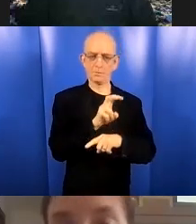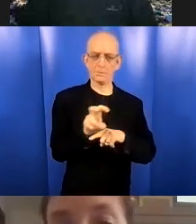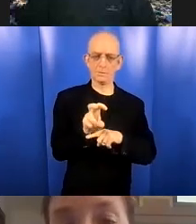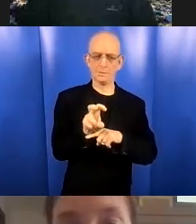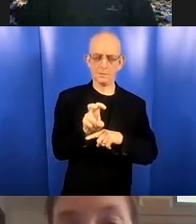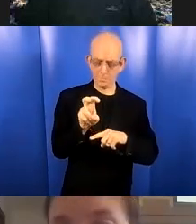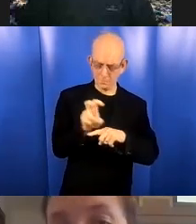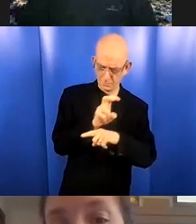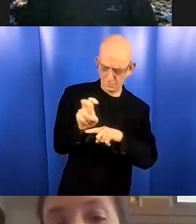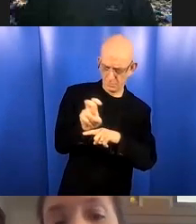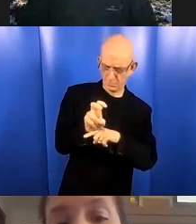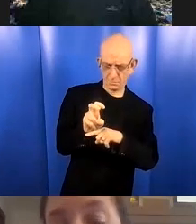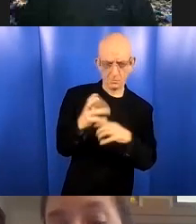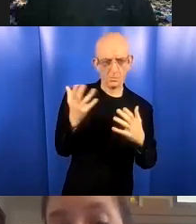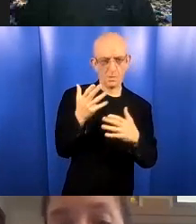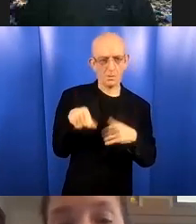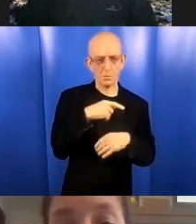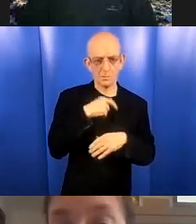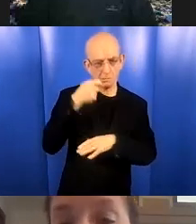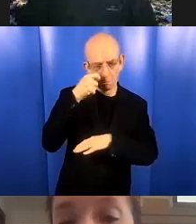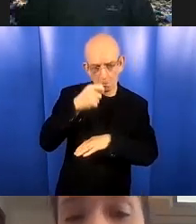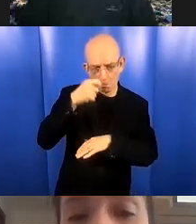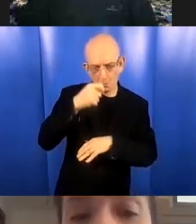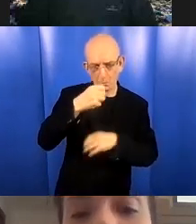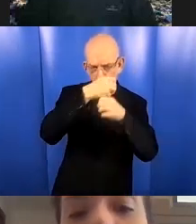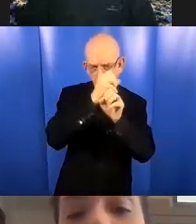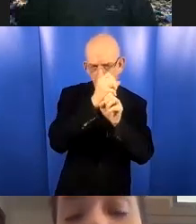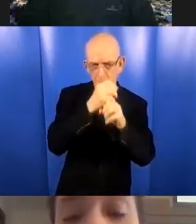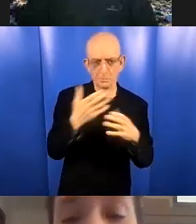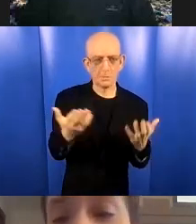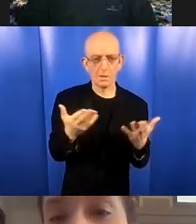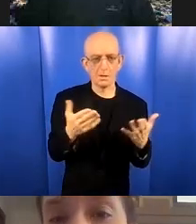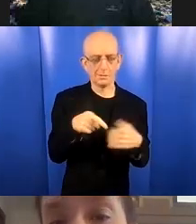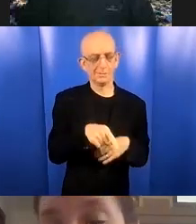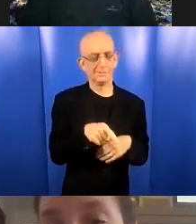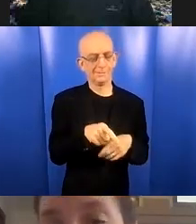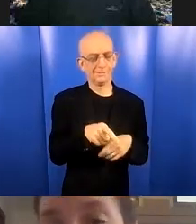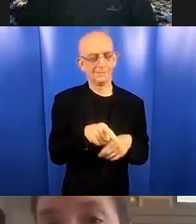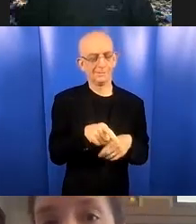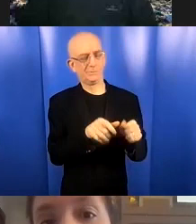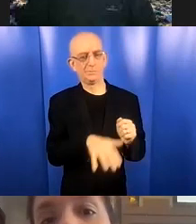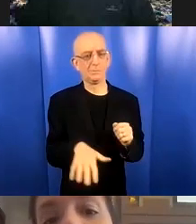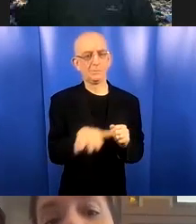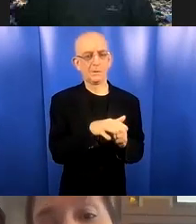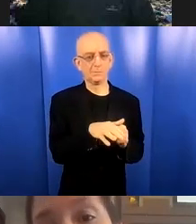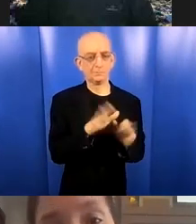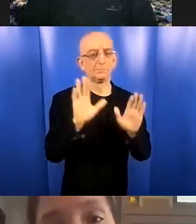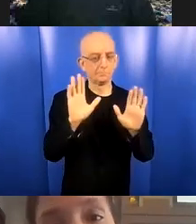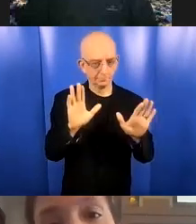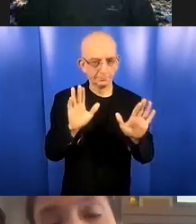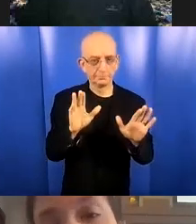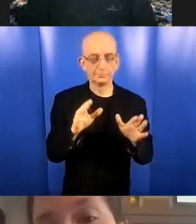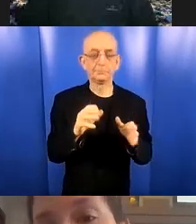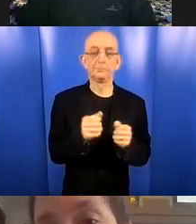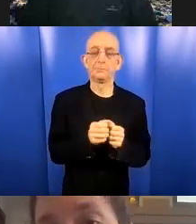what we call civic space, the freedoms of assembly, of association and expression,